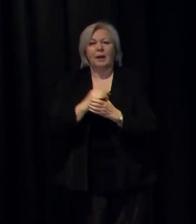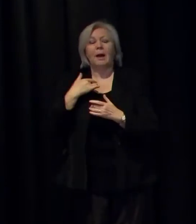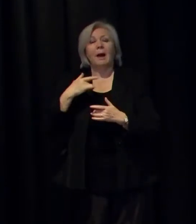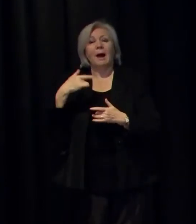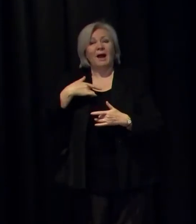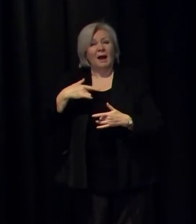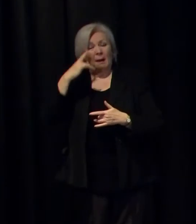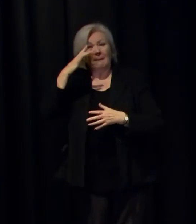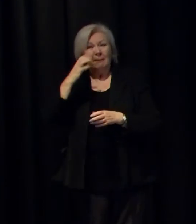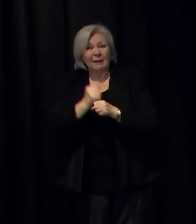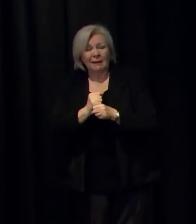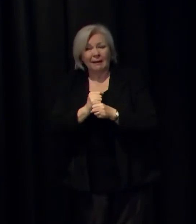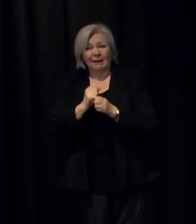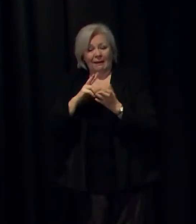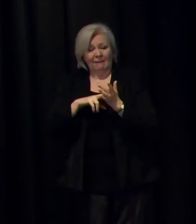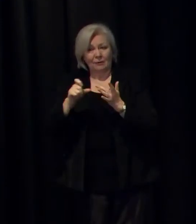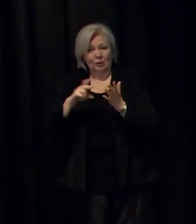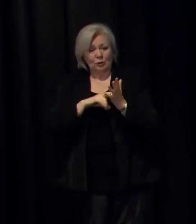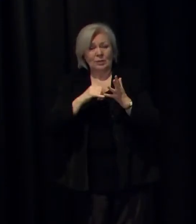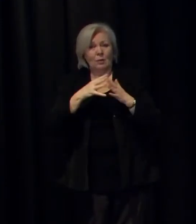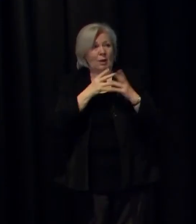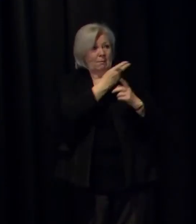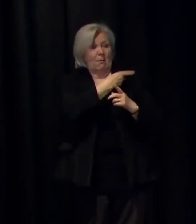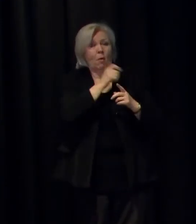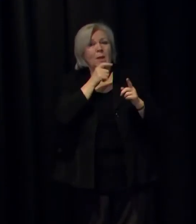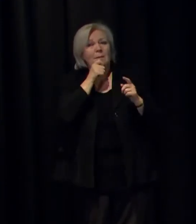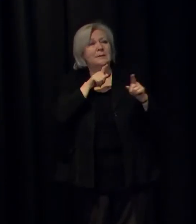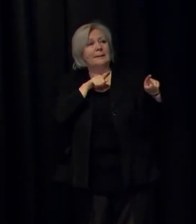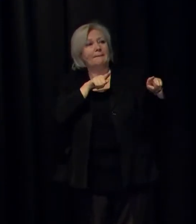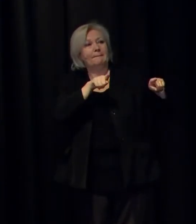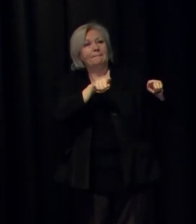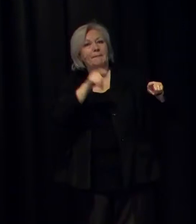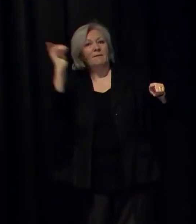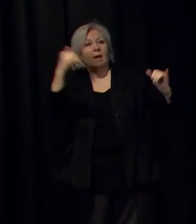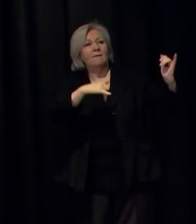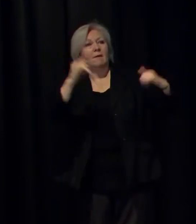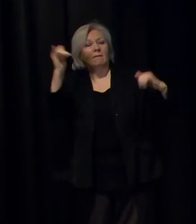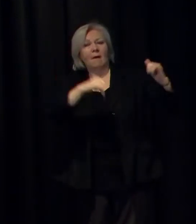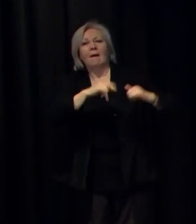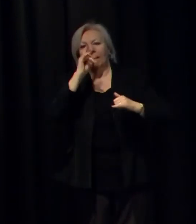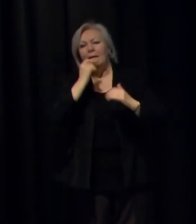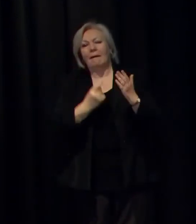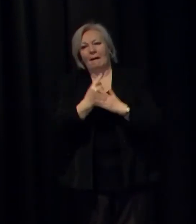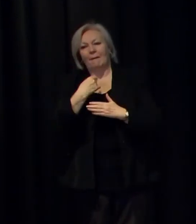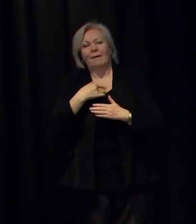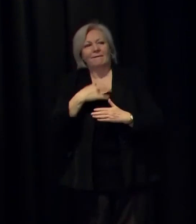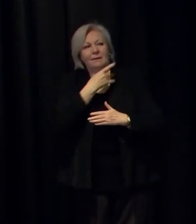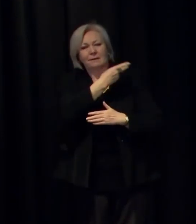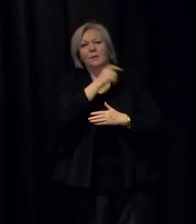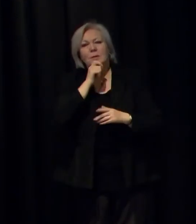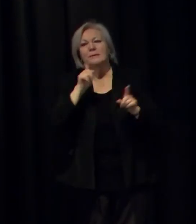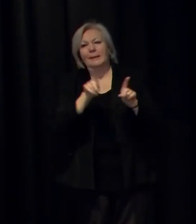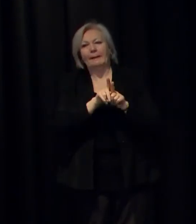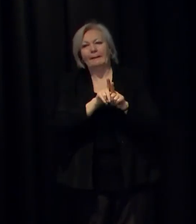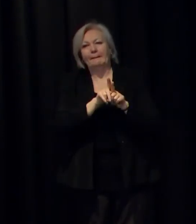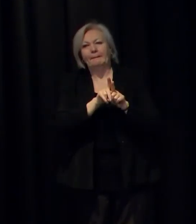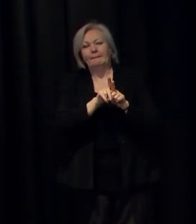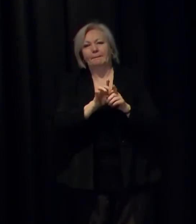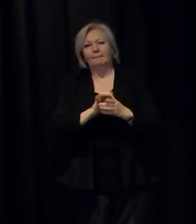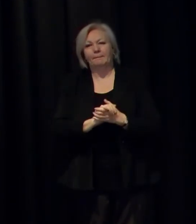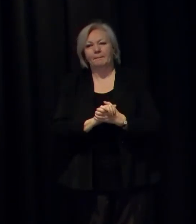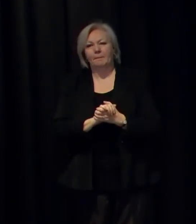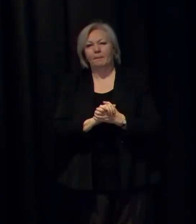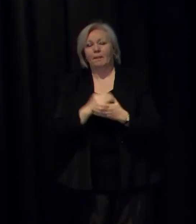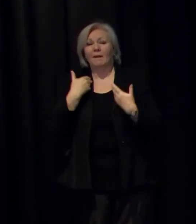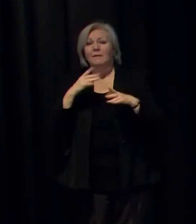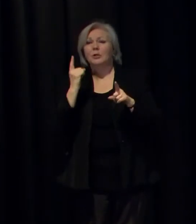aligned with New South Wales when it comes to flights coming in, people coming here for all sorts of different reasons. Because, of course, in my discussions